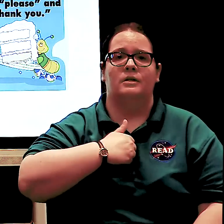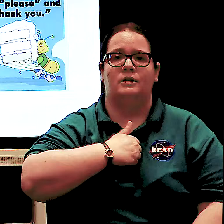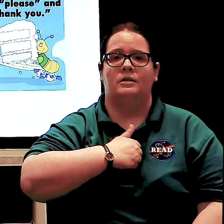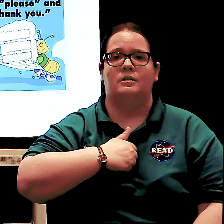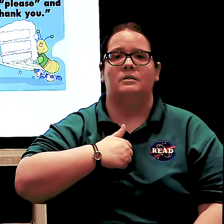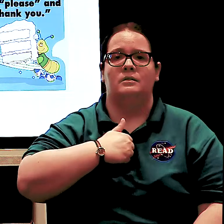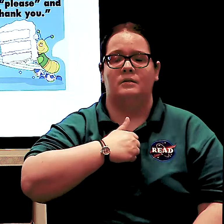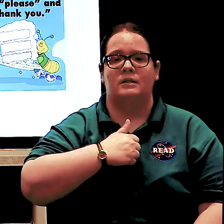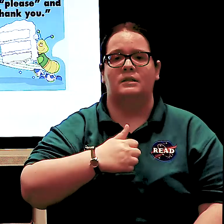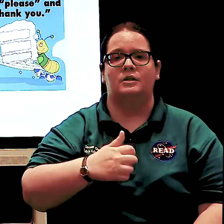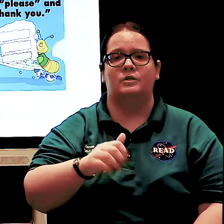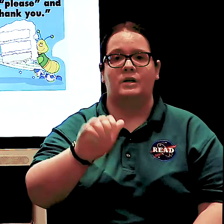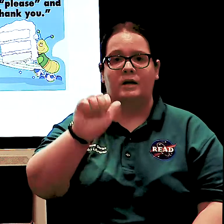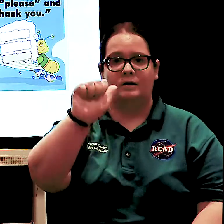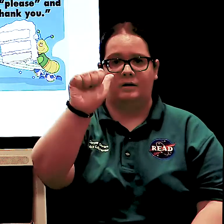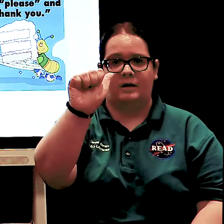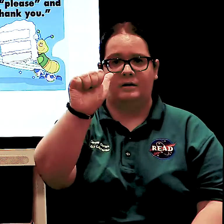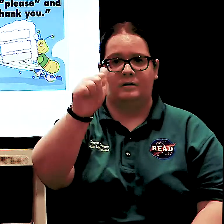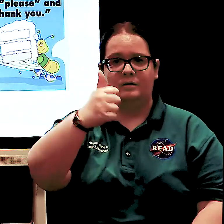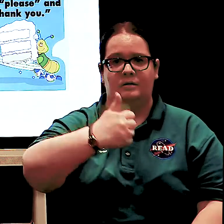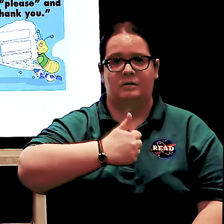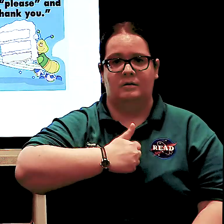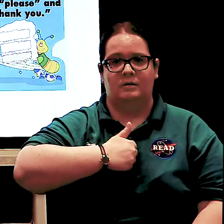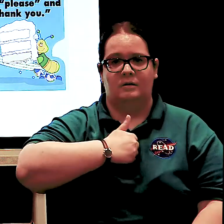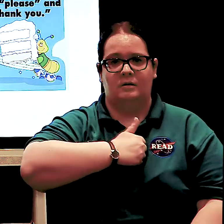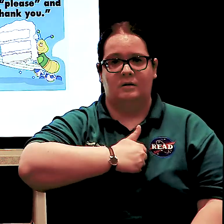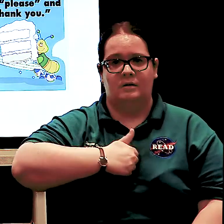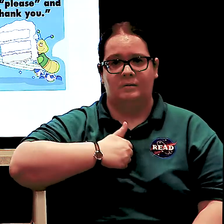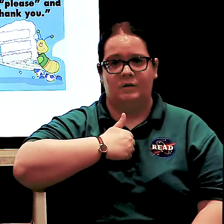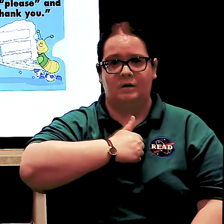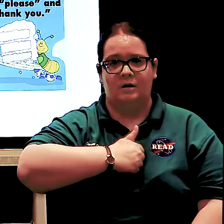good. Let's see you try, all right? I'm sorry.